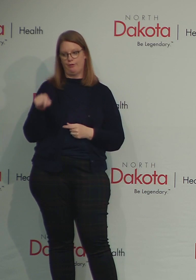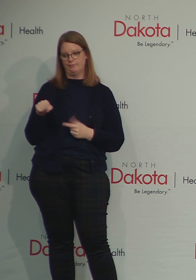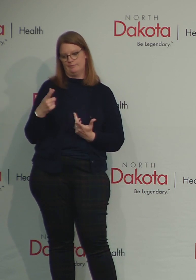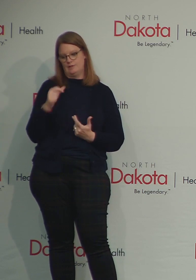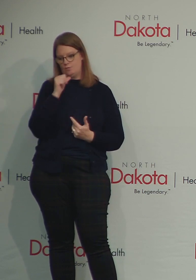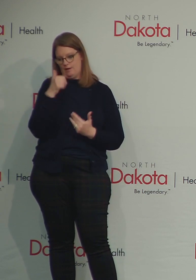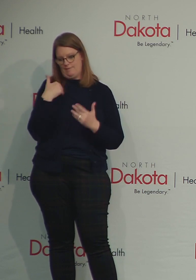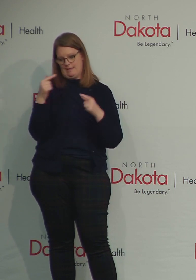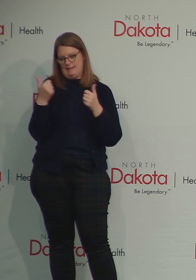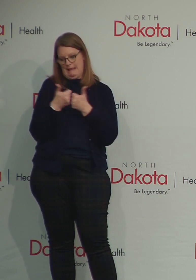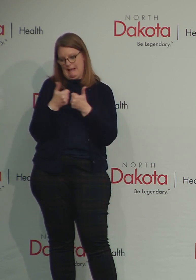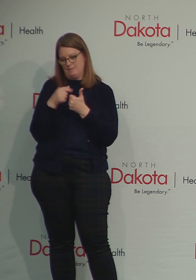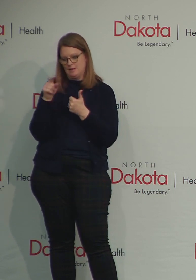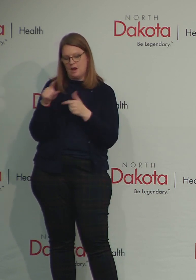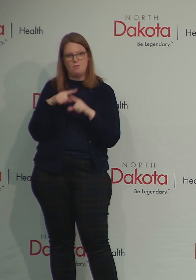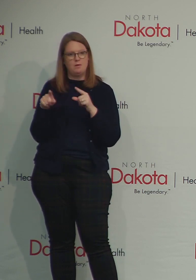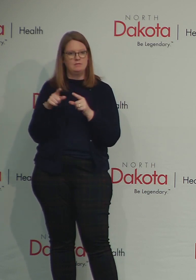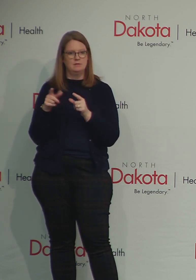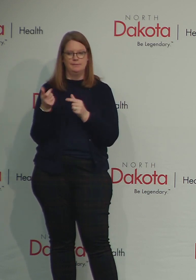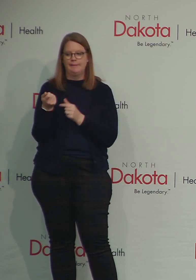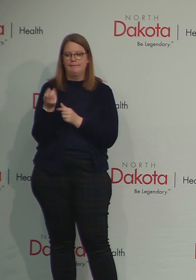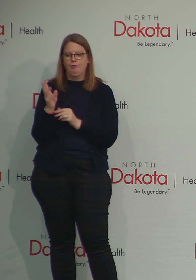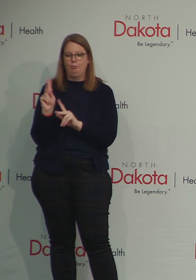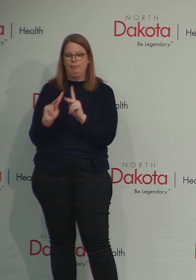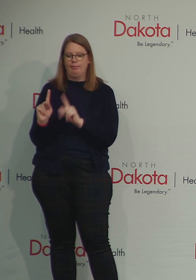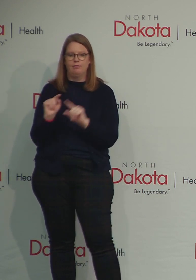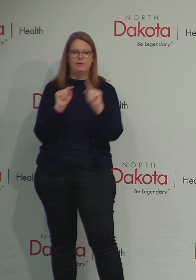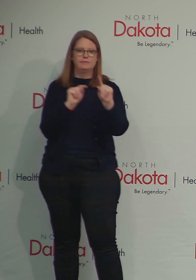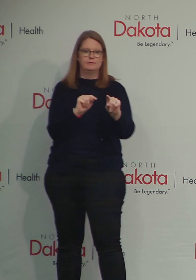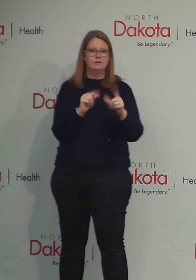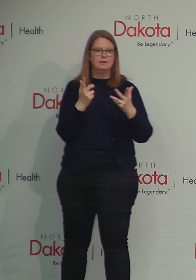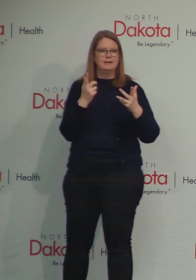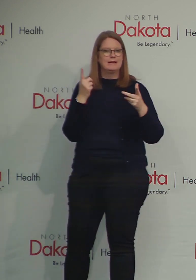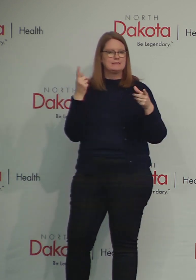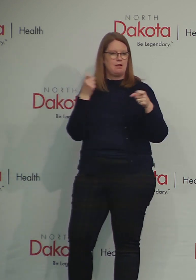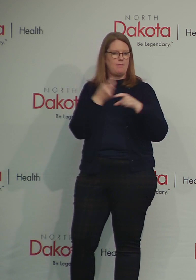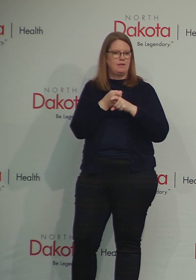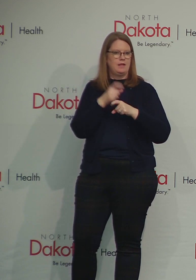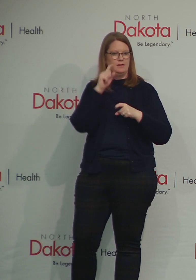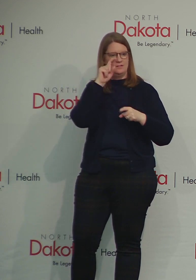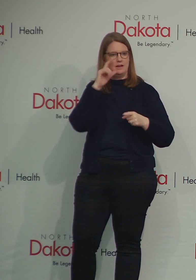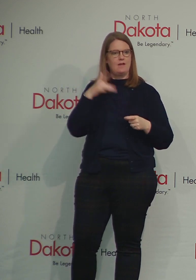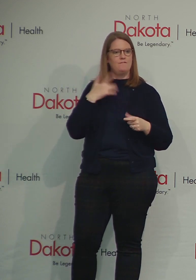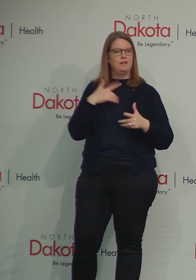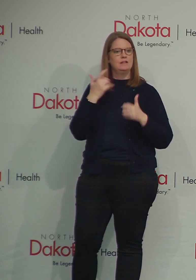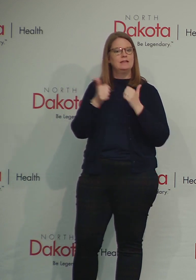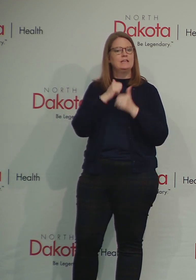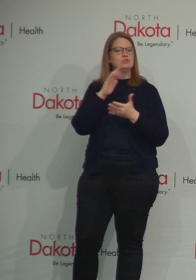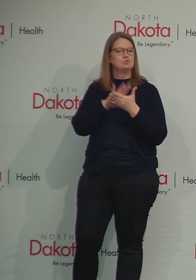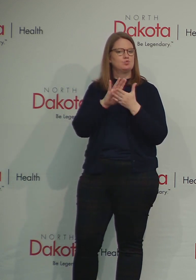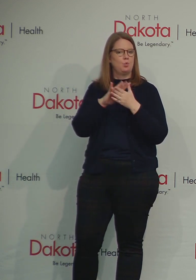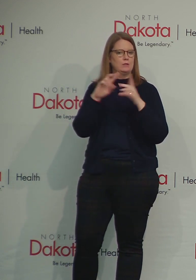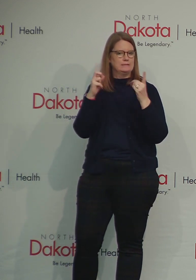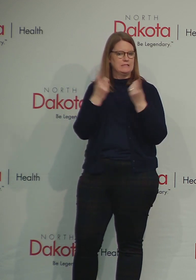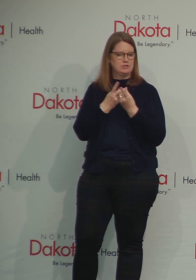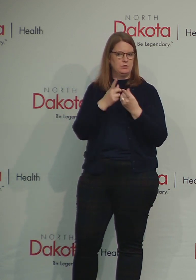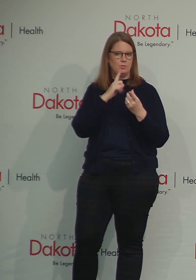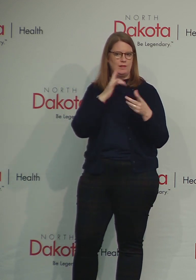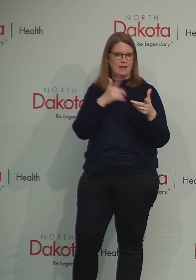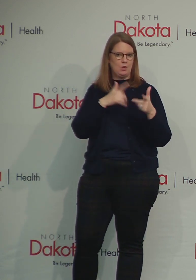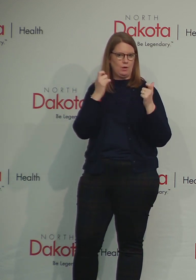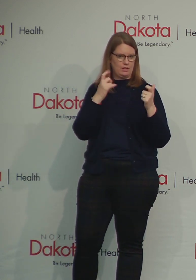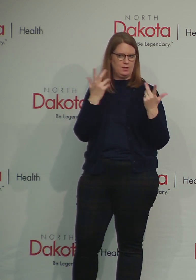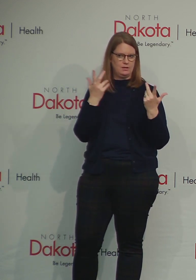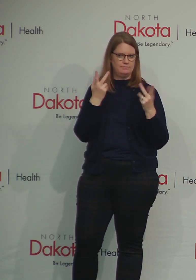that would be an example. So it's a little complicated, but I'm positive each school district can very quickly figure this